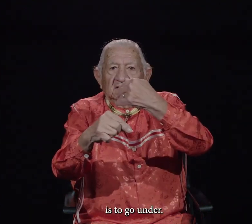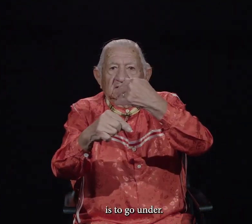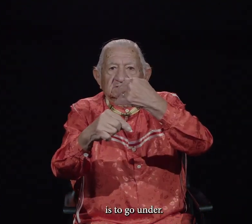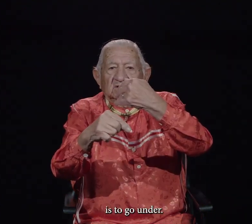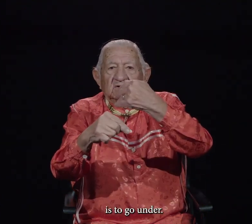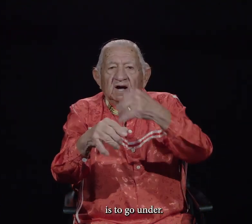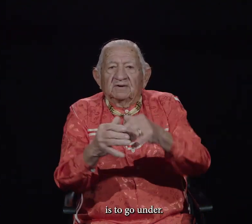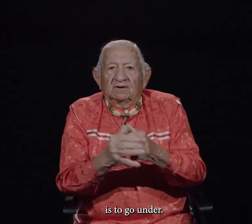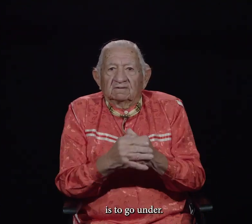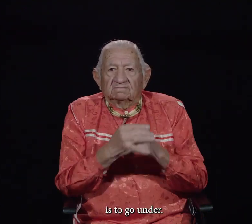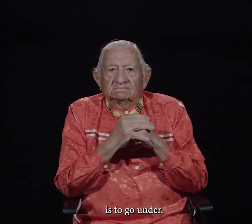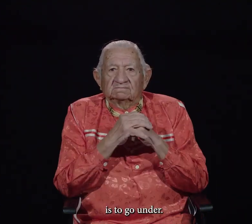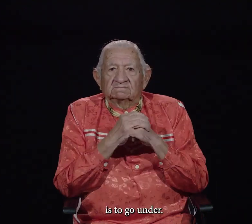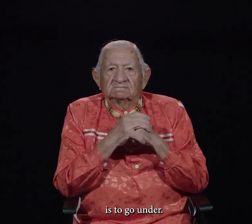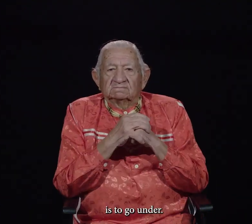is to go under.